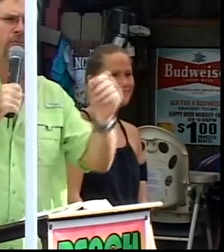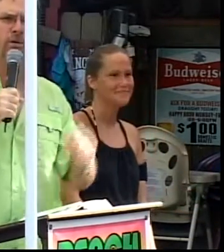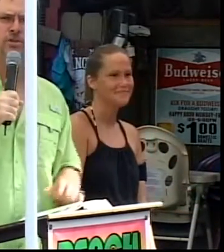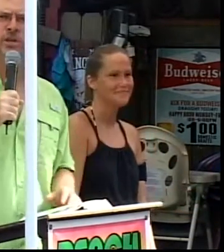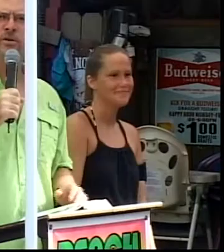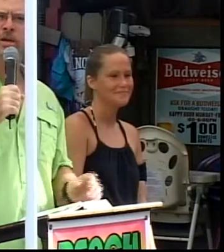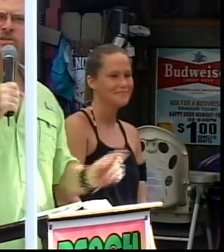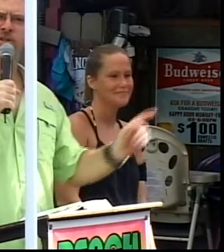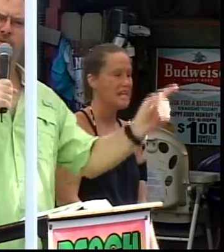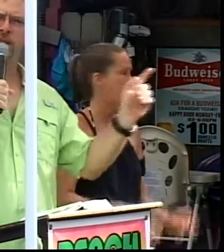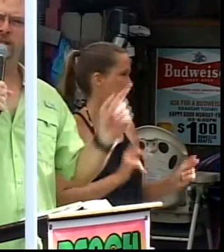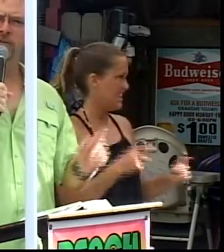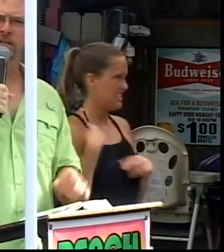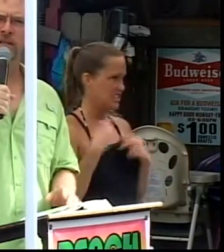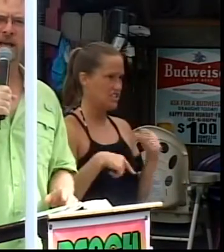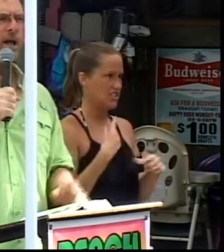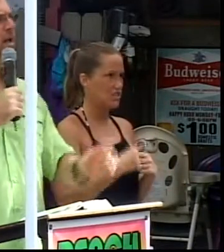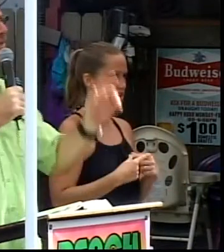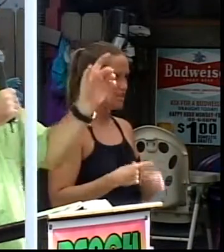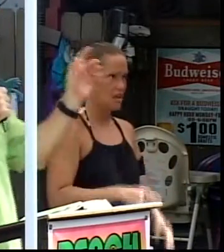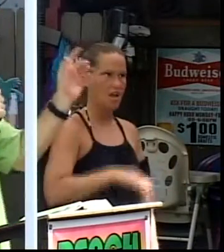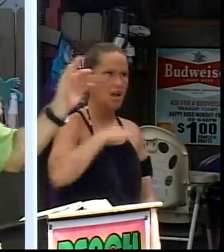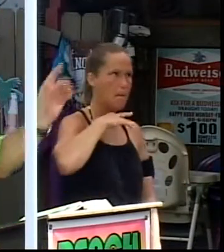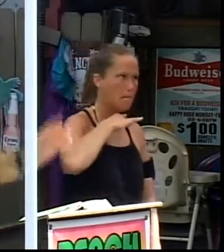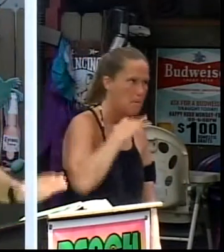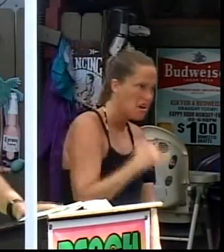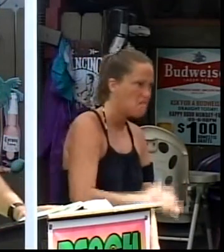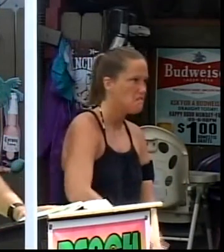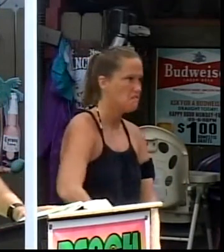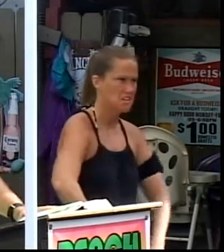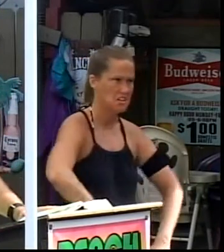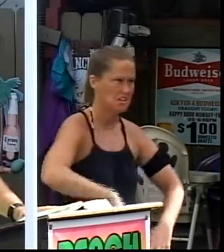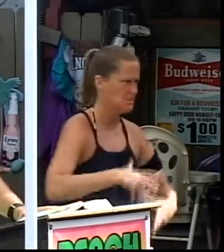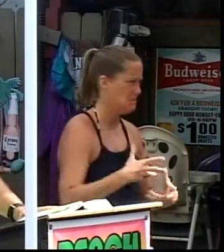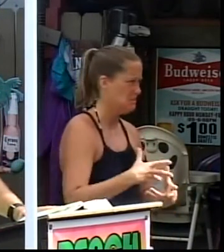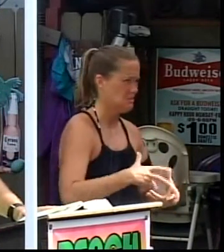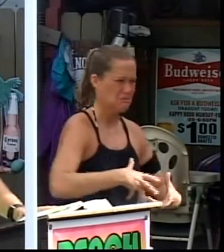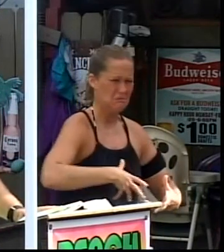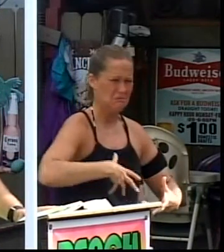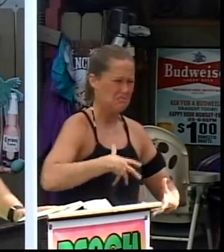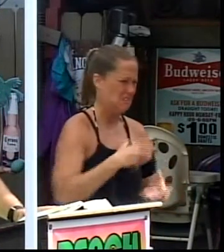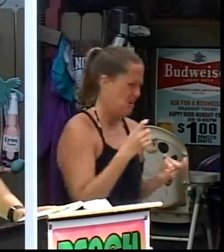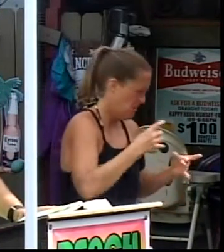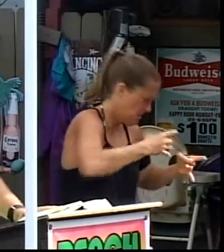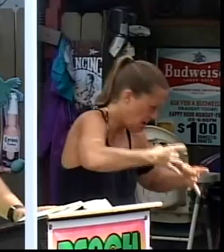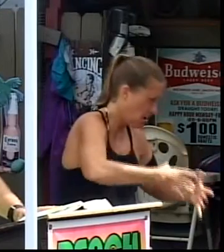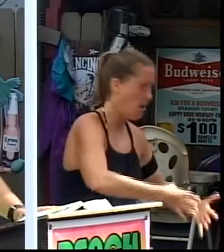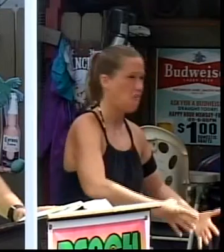it is a perverse generation that we live in today. There's a lot of horrific things happening in the world.